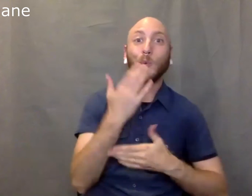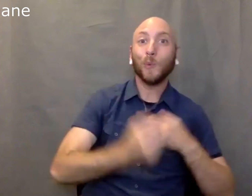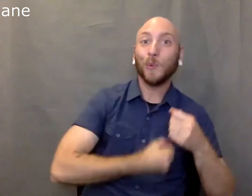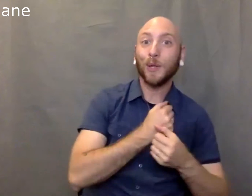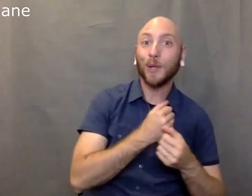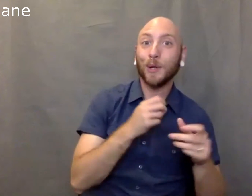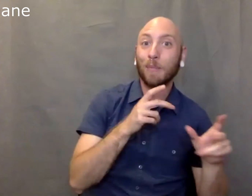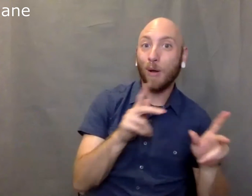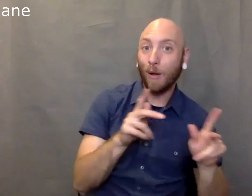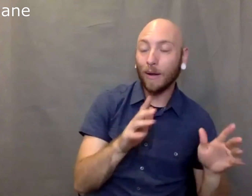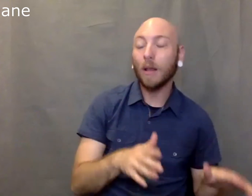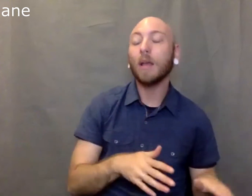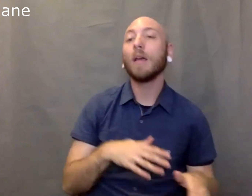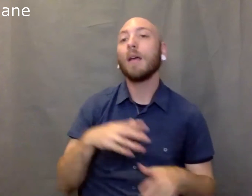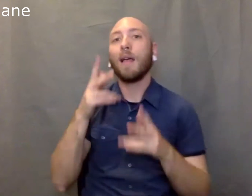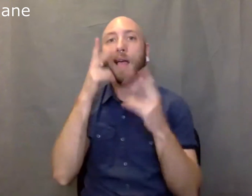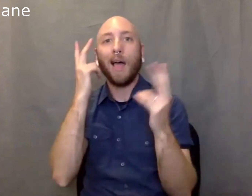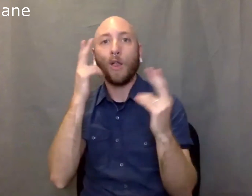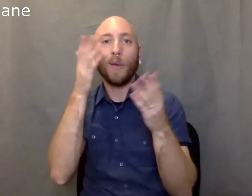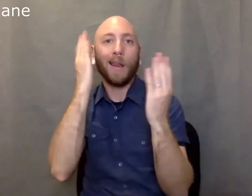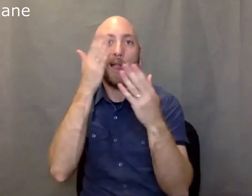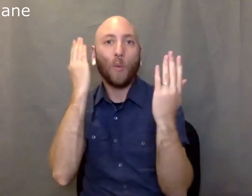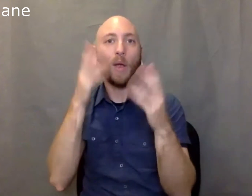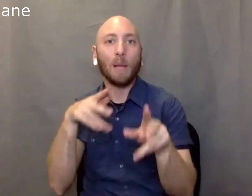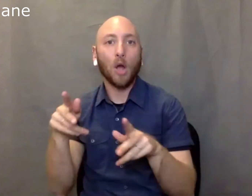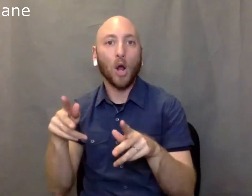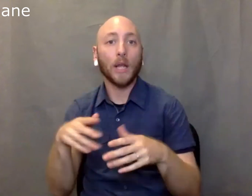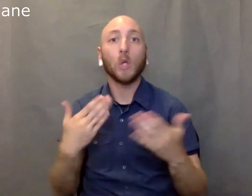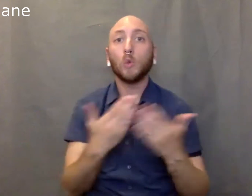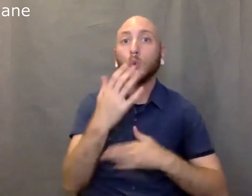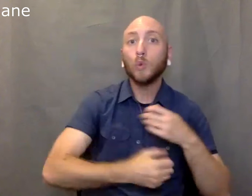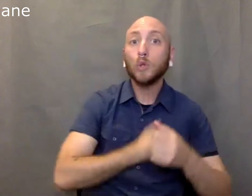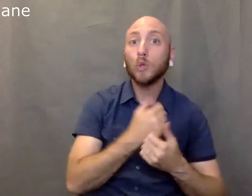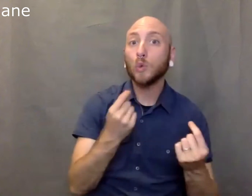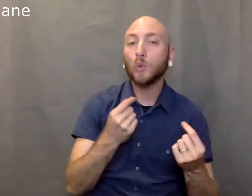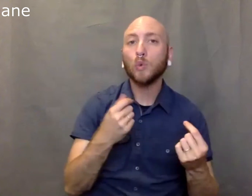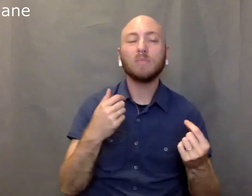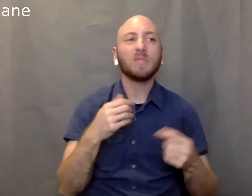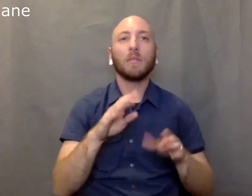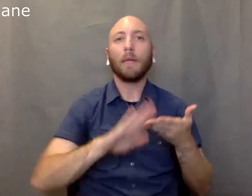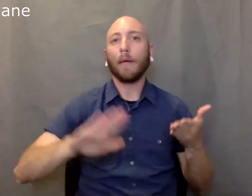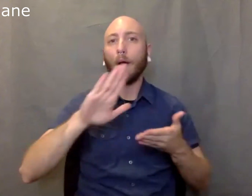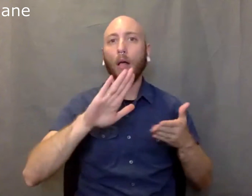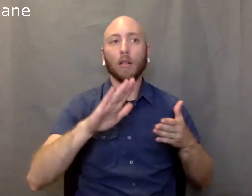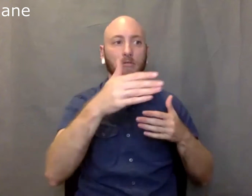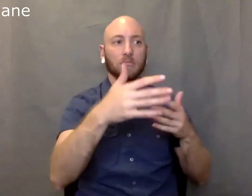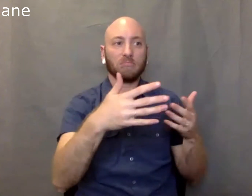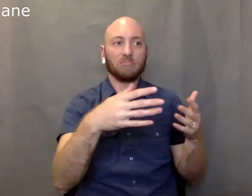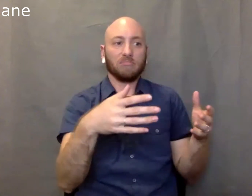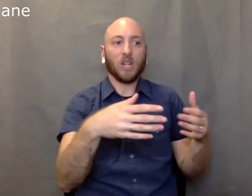do is we rent a space in a college and we basically have a dance. And there's